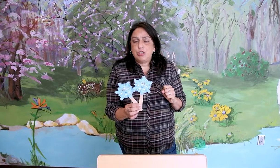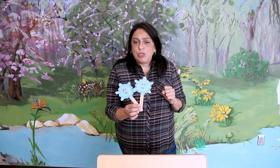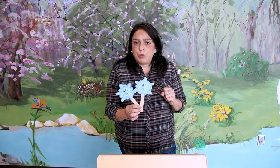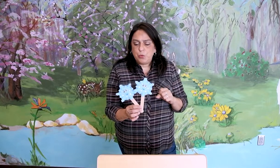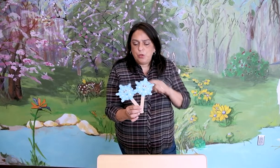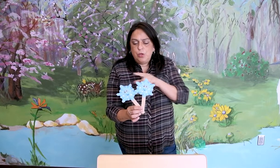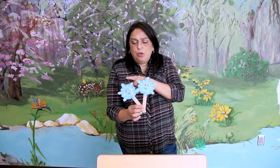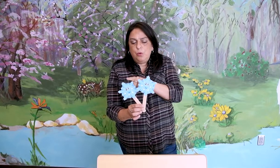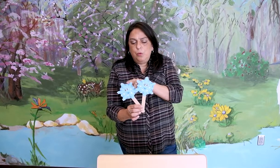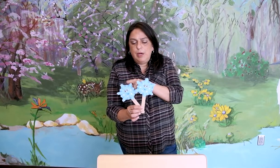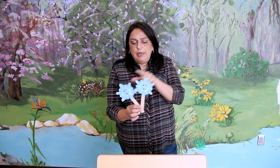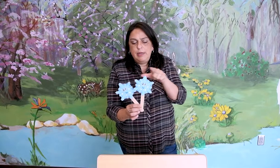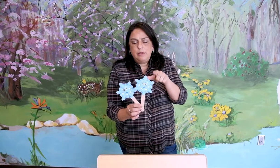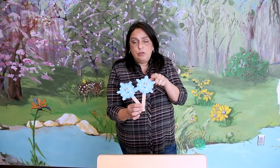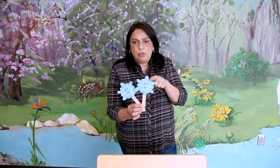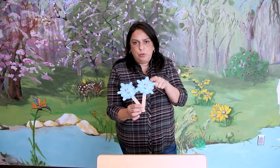two. 1, 2.